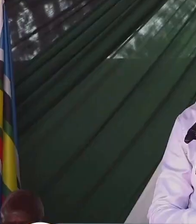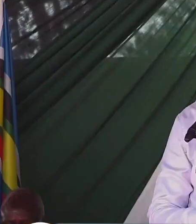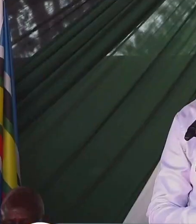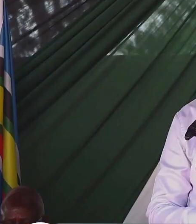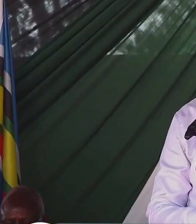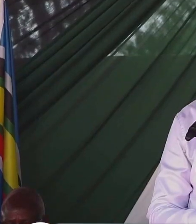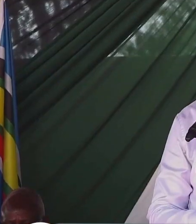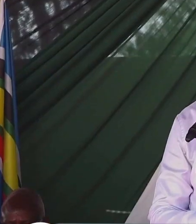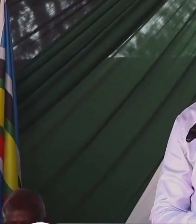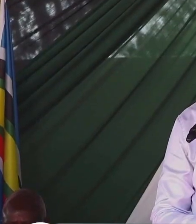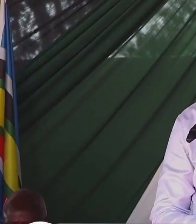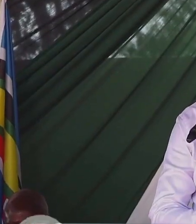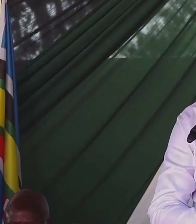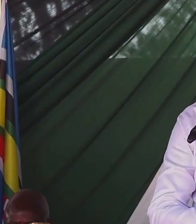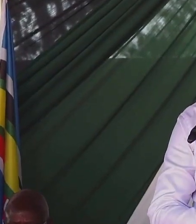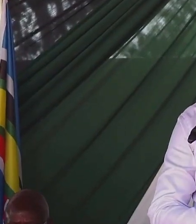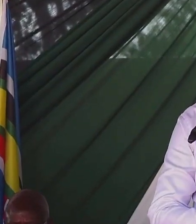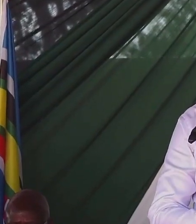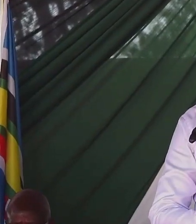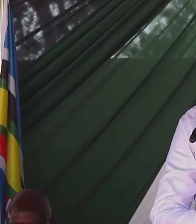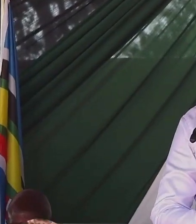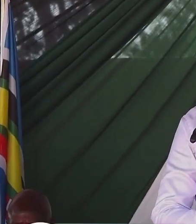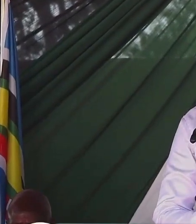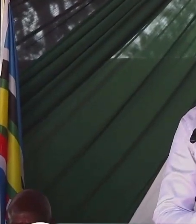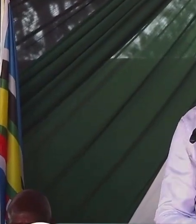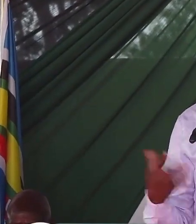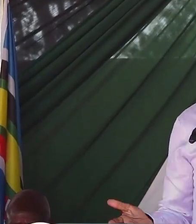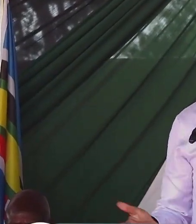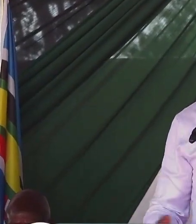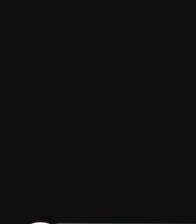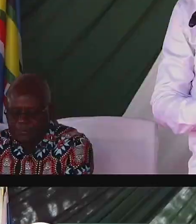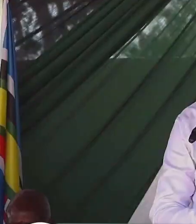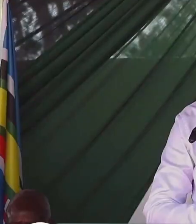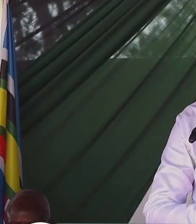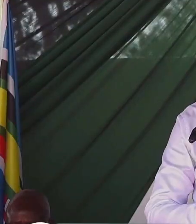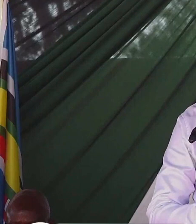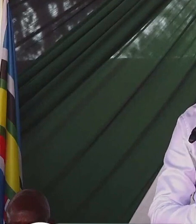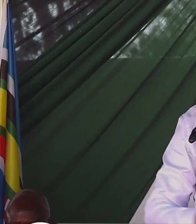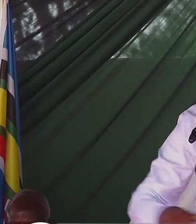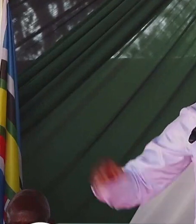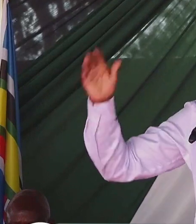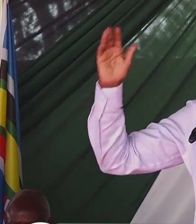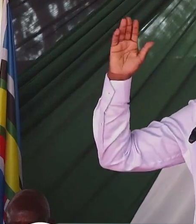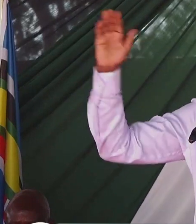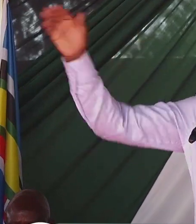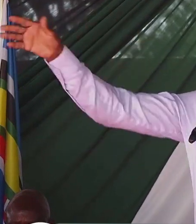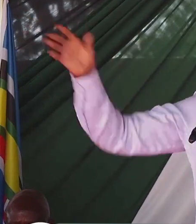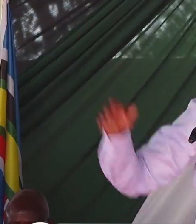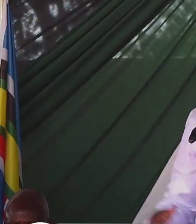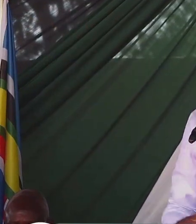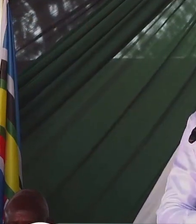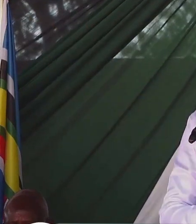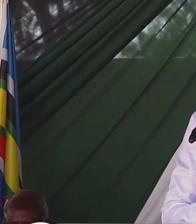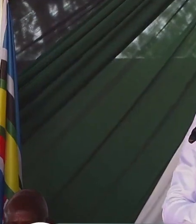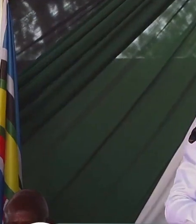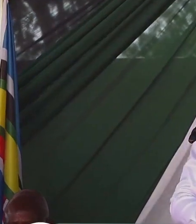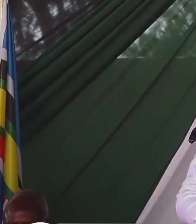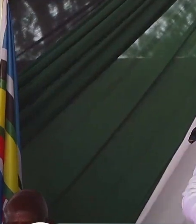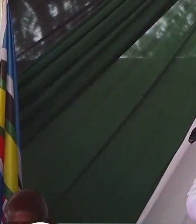nyumbani msalimie. Nilikuwa nataka atembee. Ningekuwa nimpeleka kule nyumbani